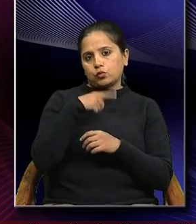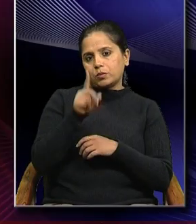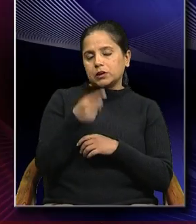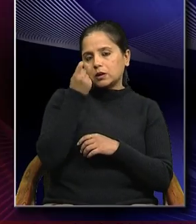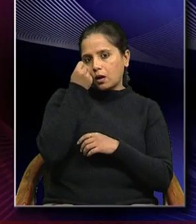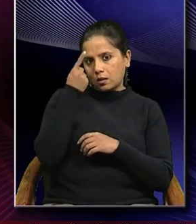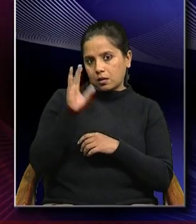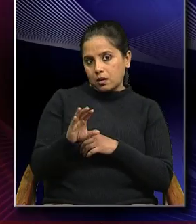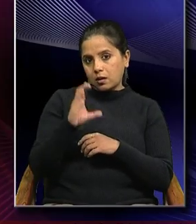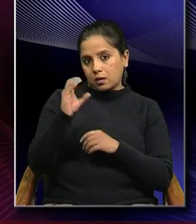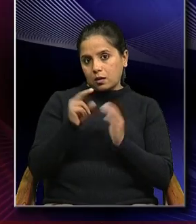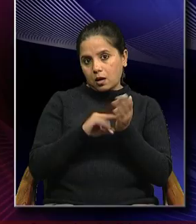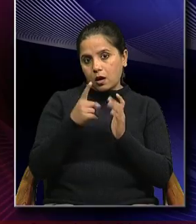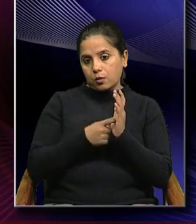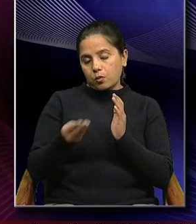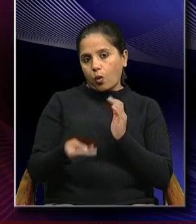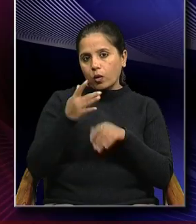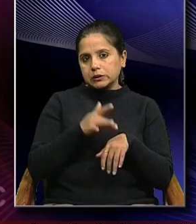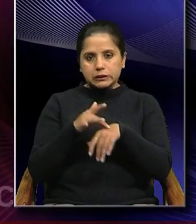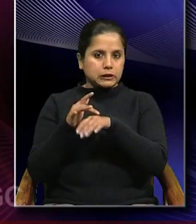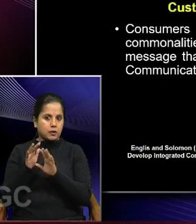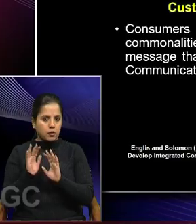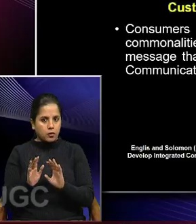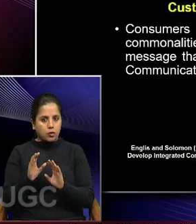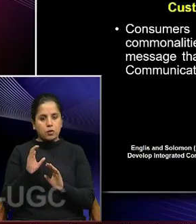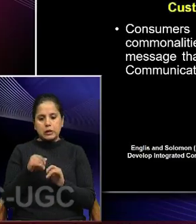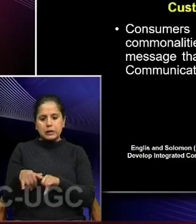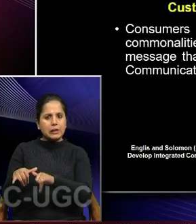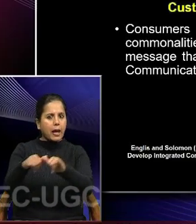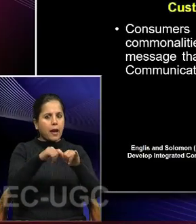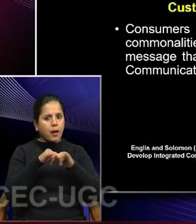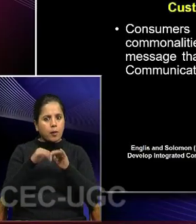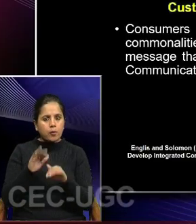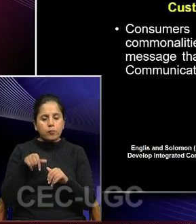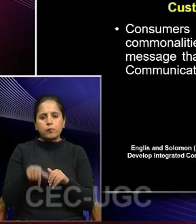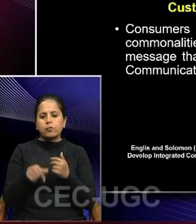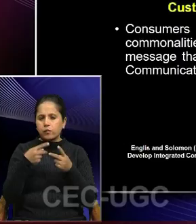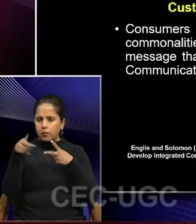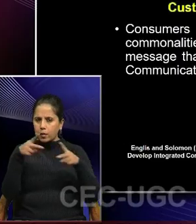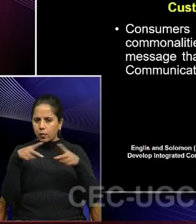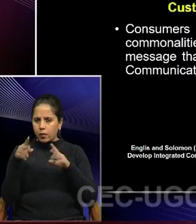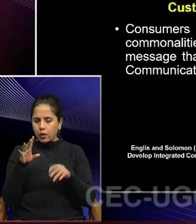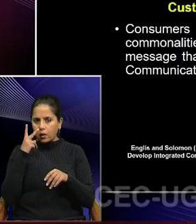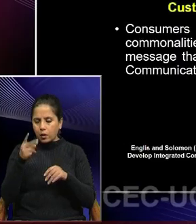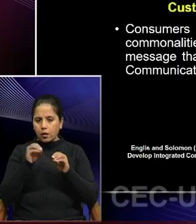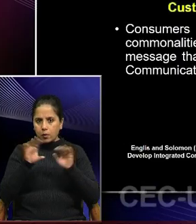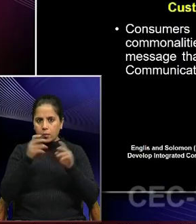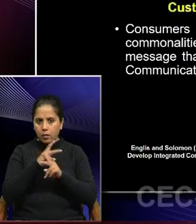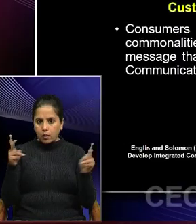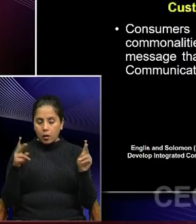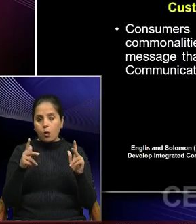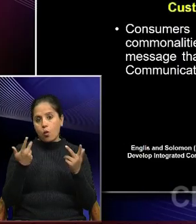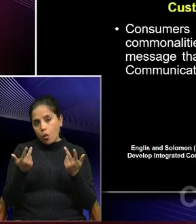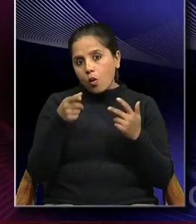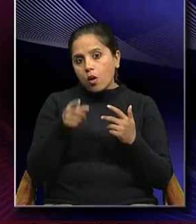that consumers may be more sensitive to commonalities and discrepancies among messages than to